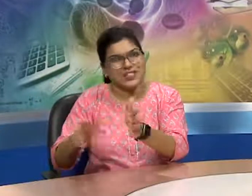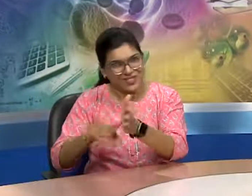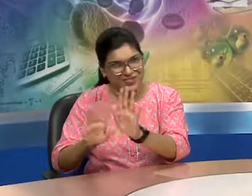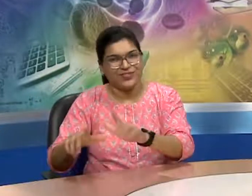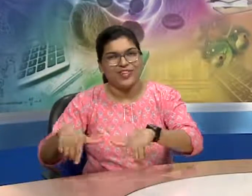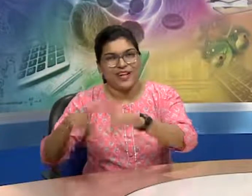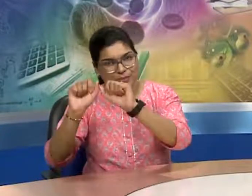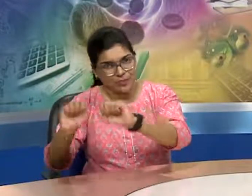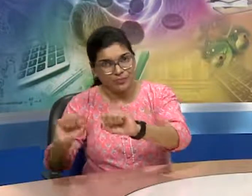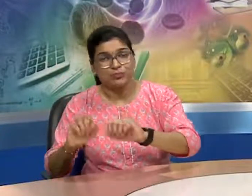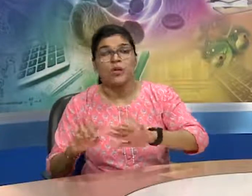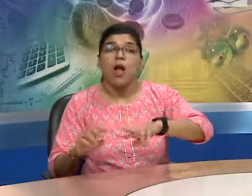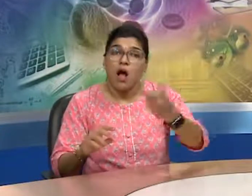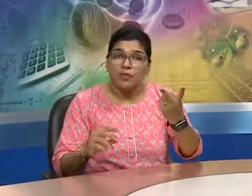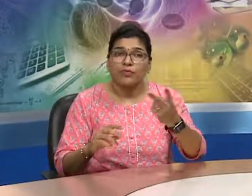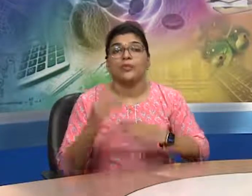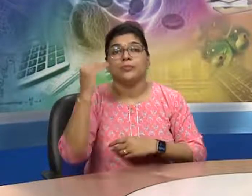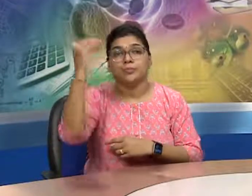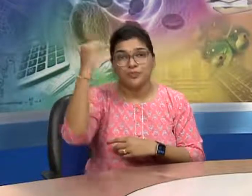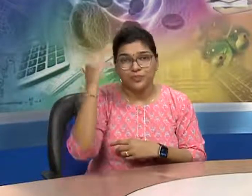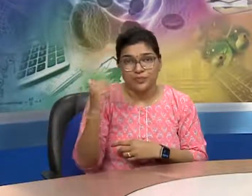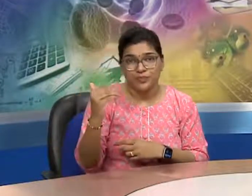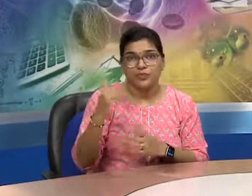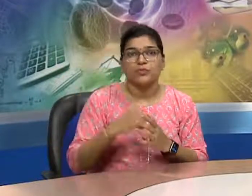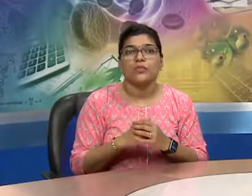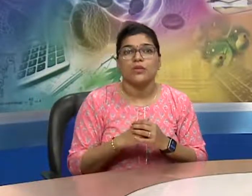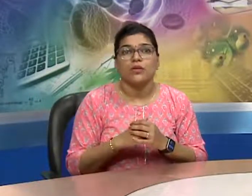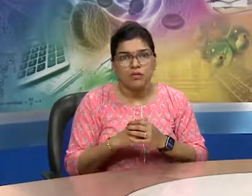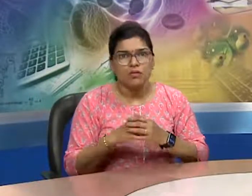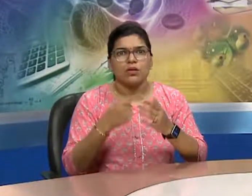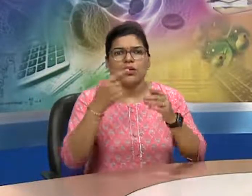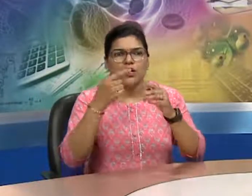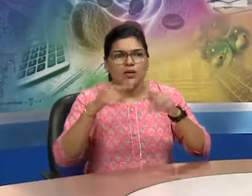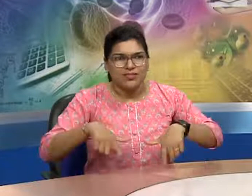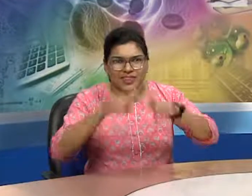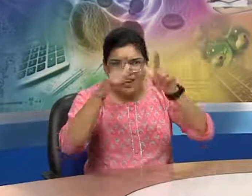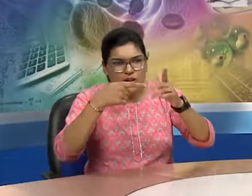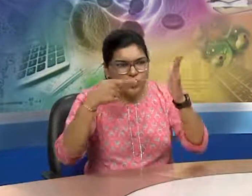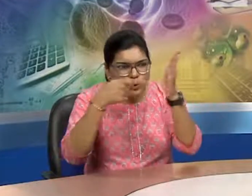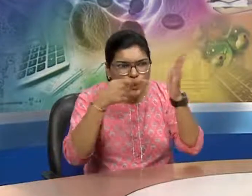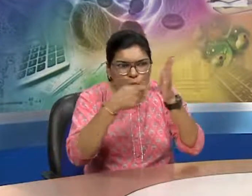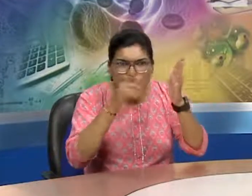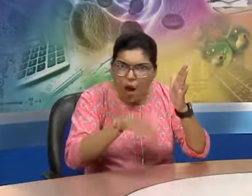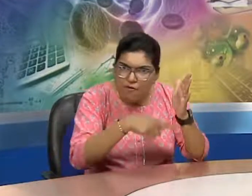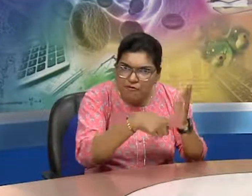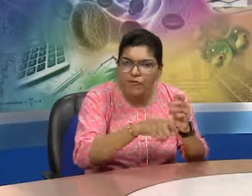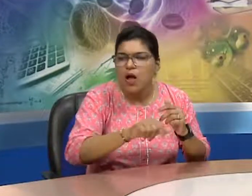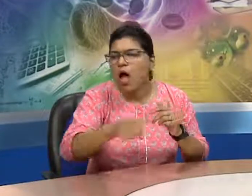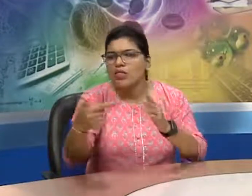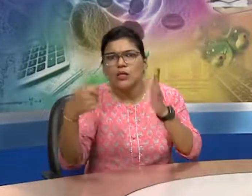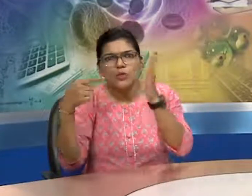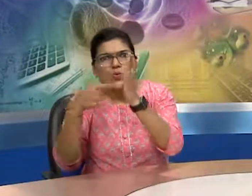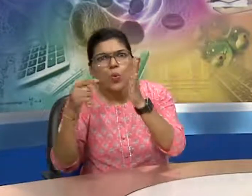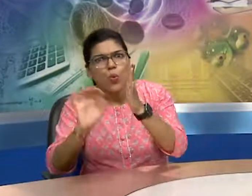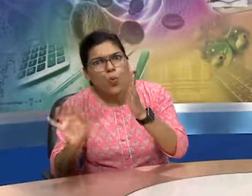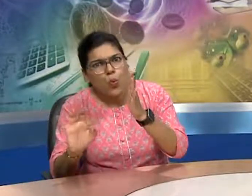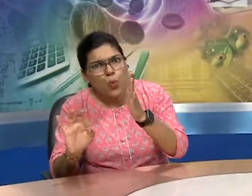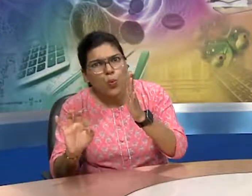Deciduous trees are those in which trees fall. The leaves of the tree falls in